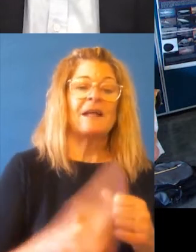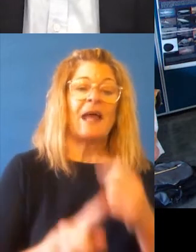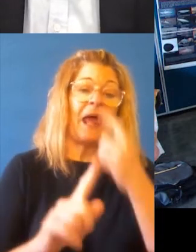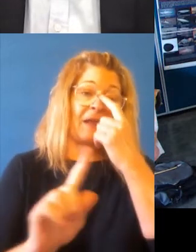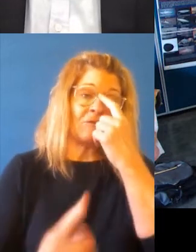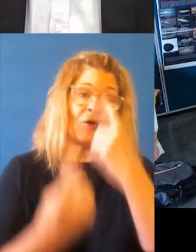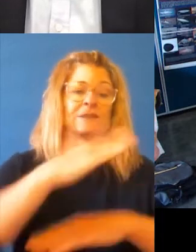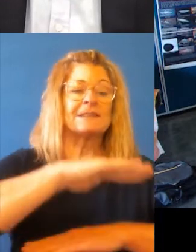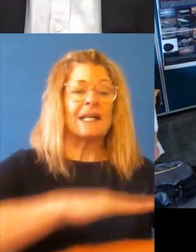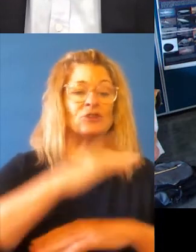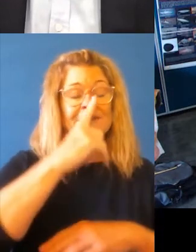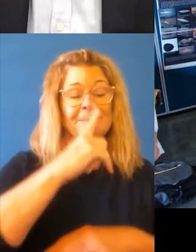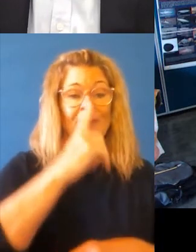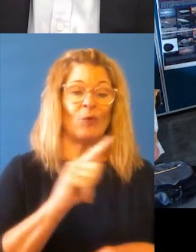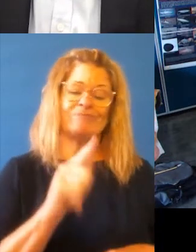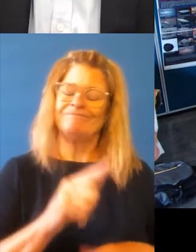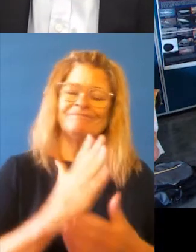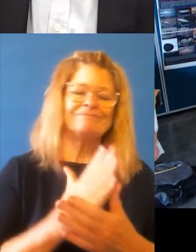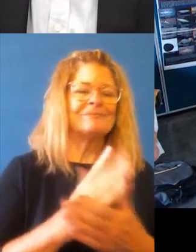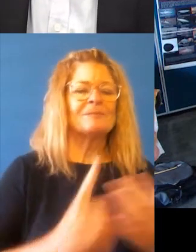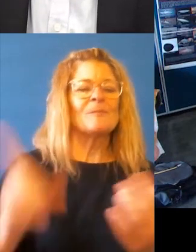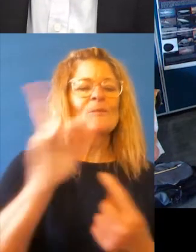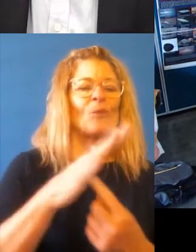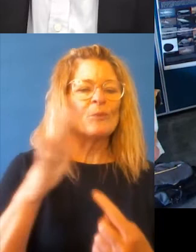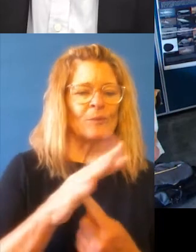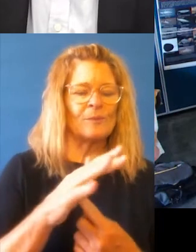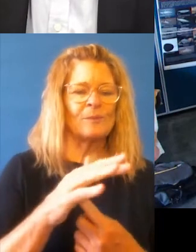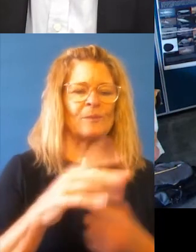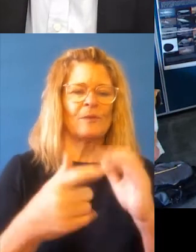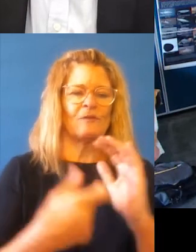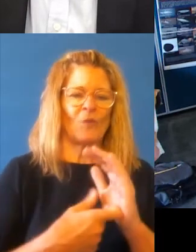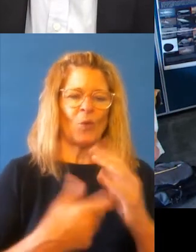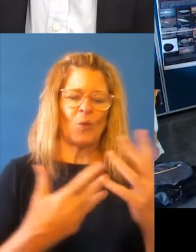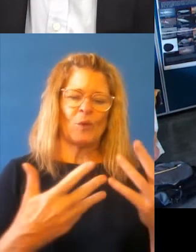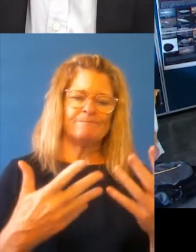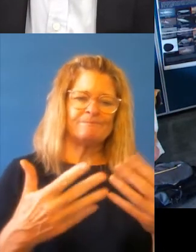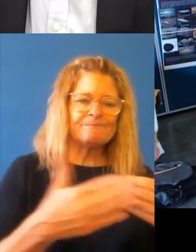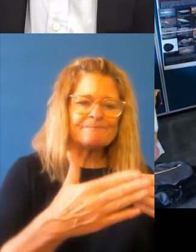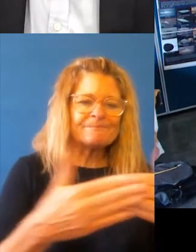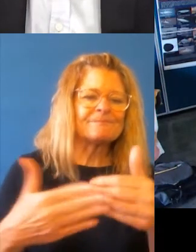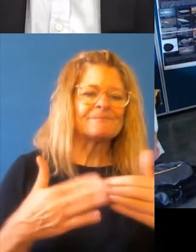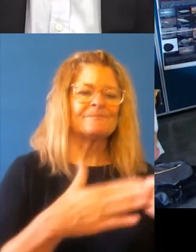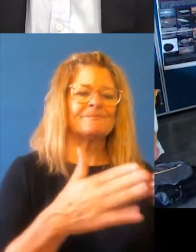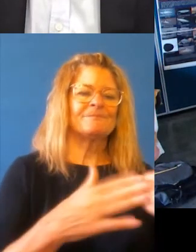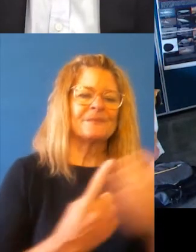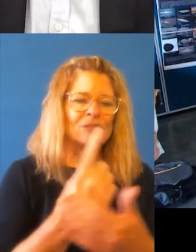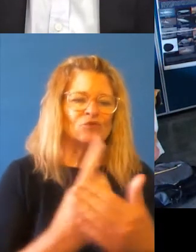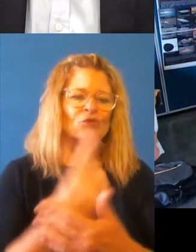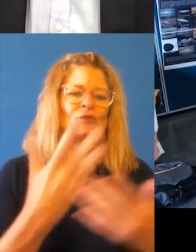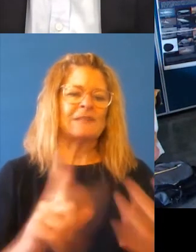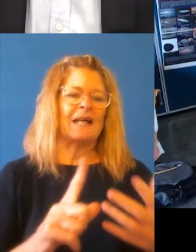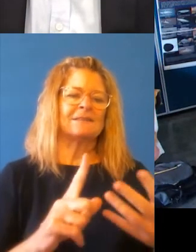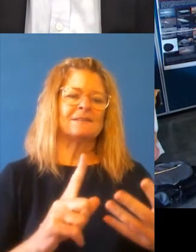Nations peoples are absolutely critical to meeting the needs of First Nations communities,